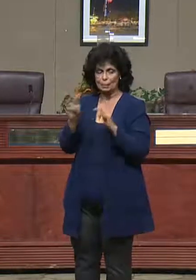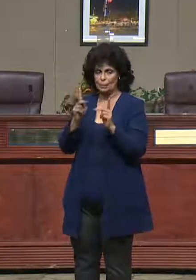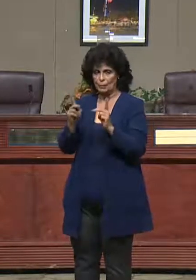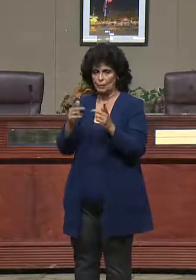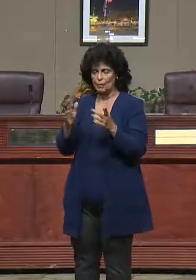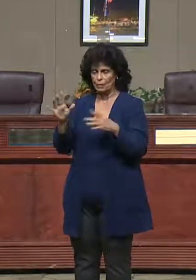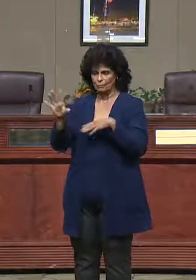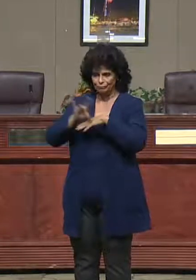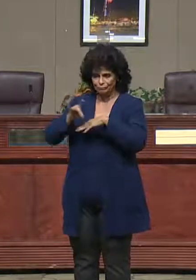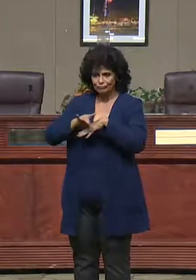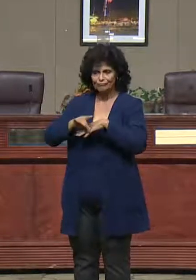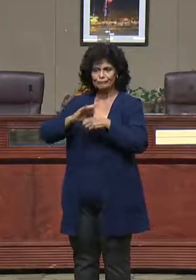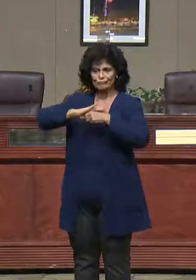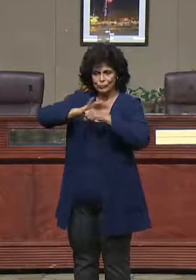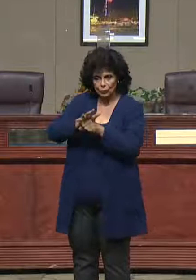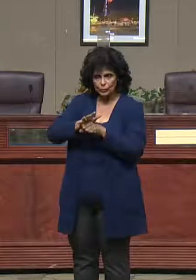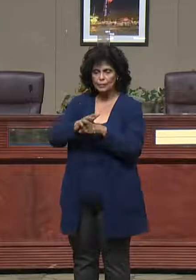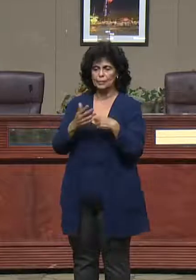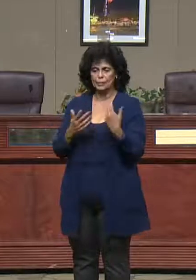the reporting happens.